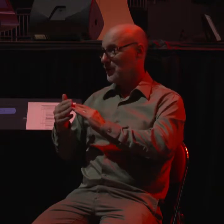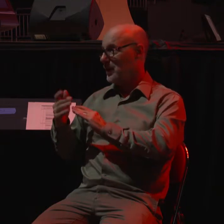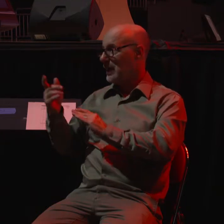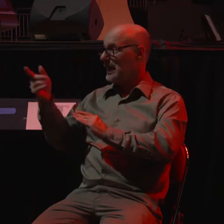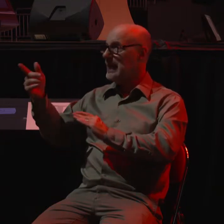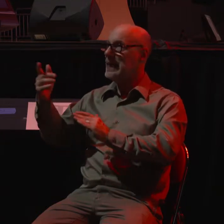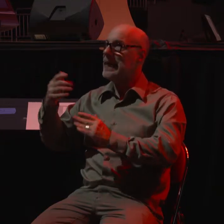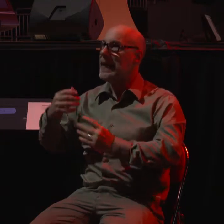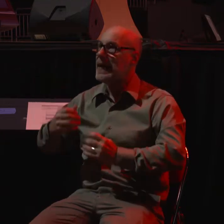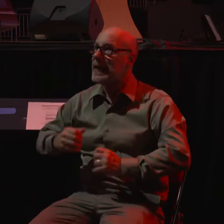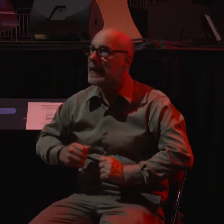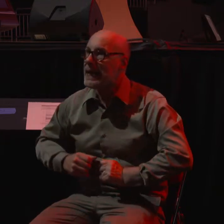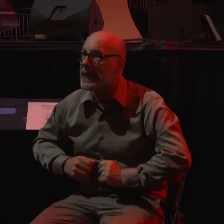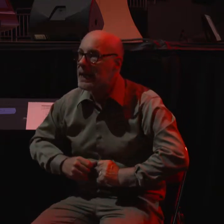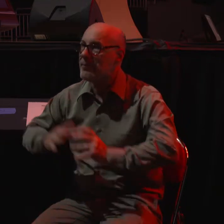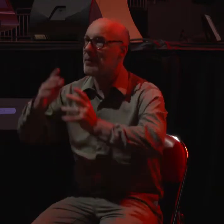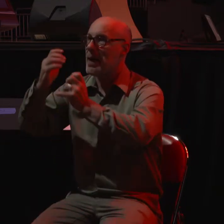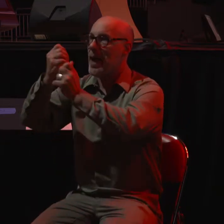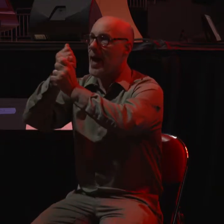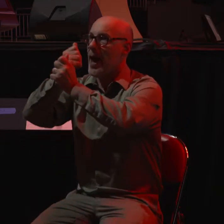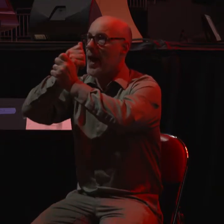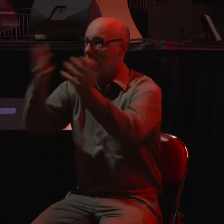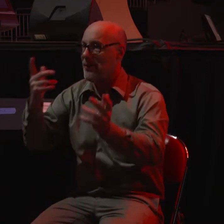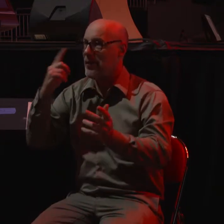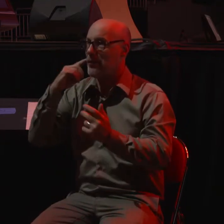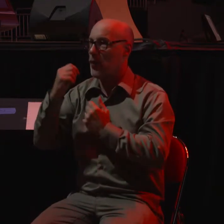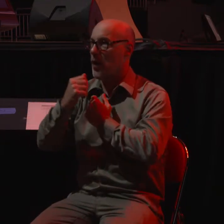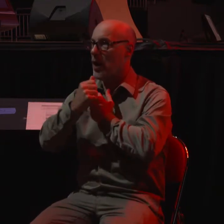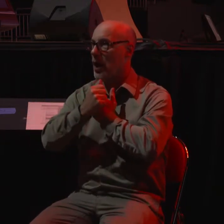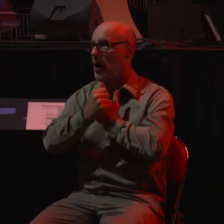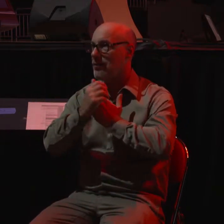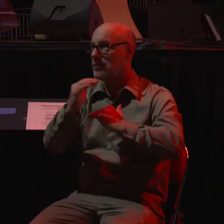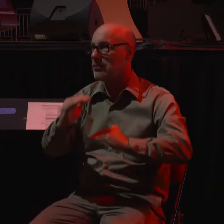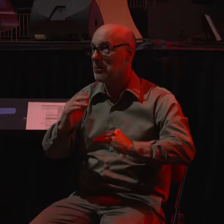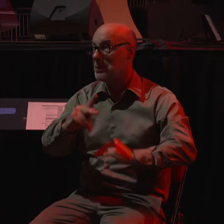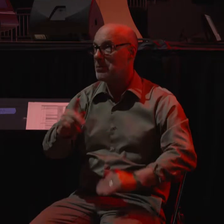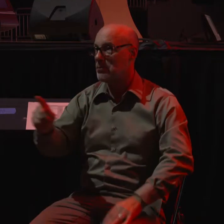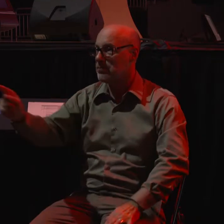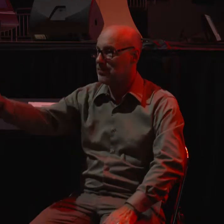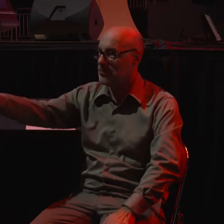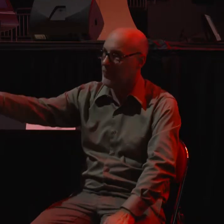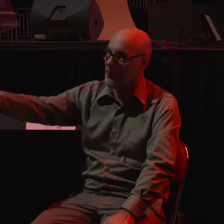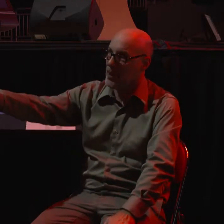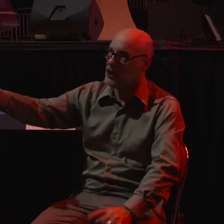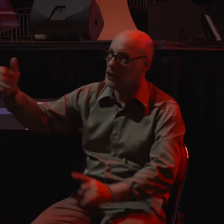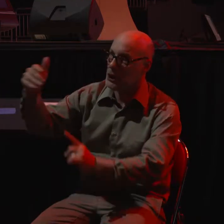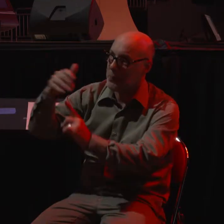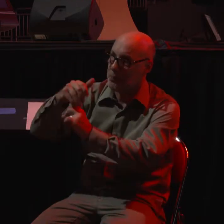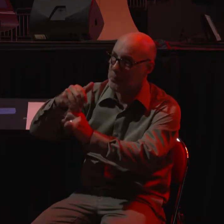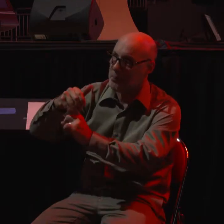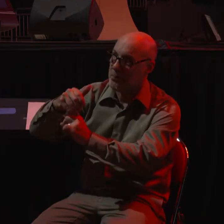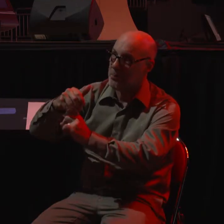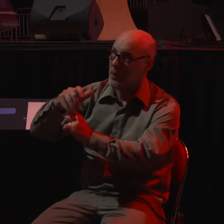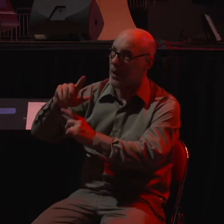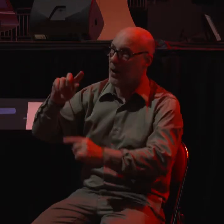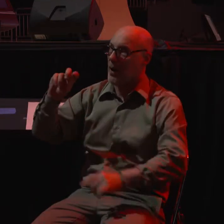giving everything for the aspect of loving the least of these, it's Dr. King. So I feel